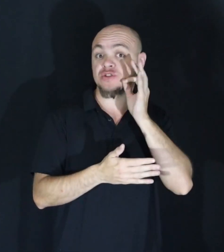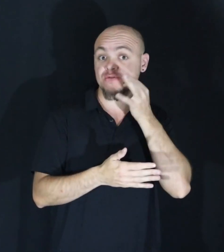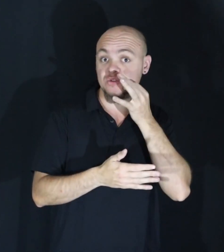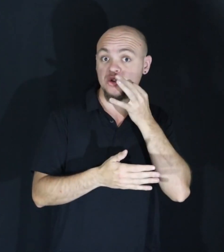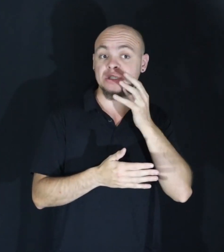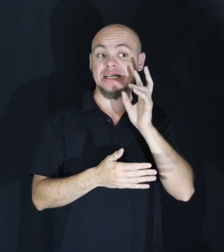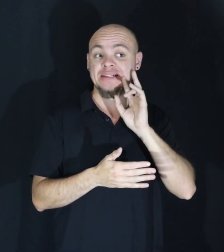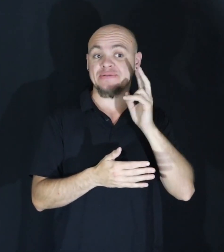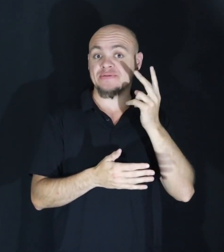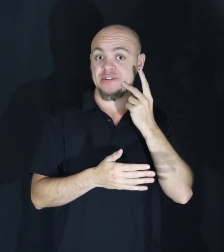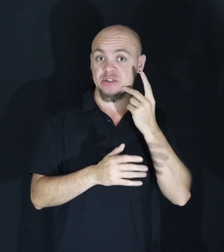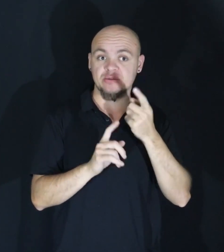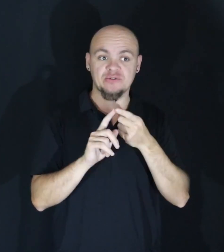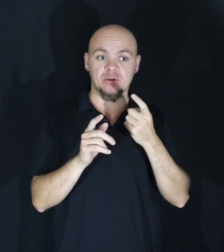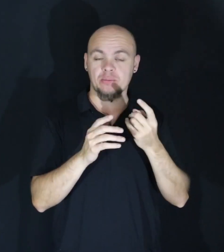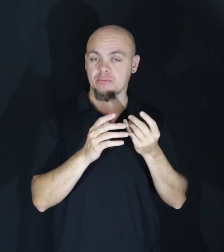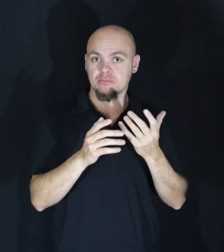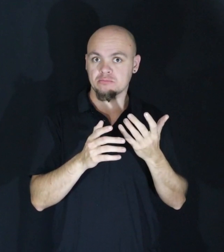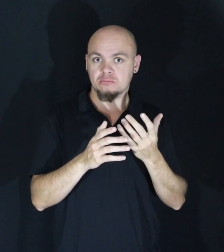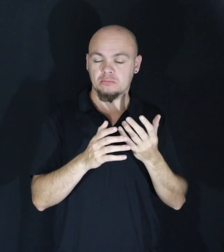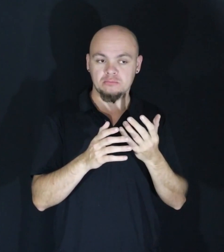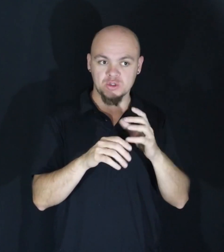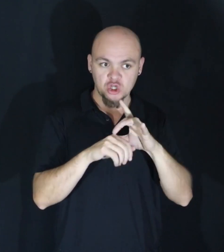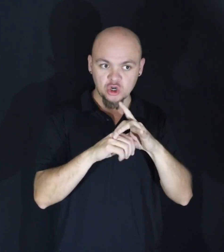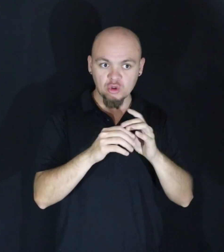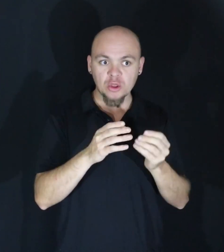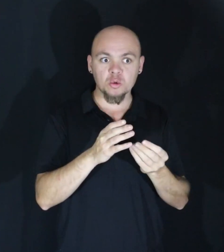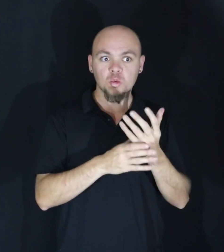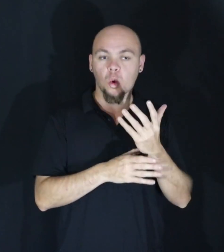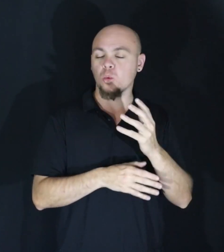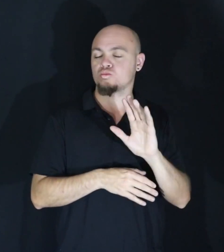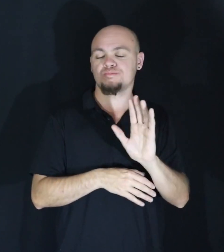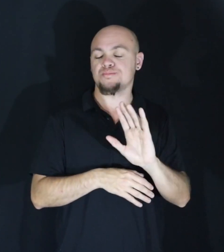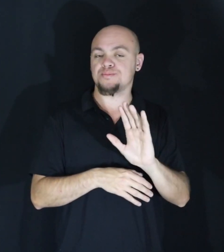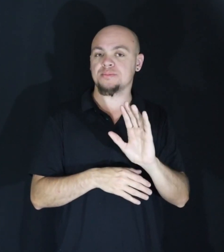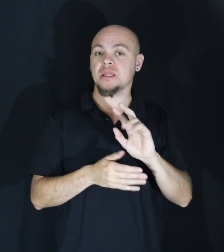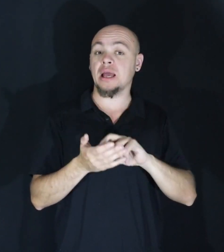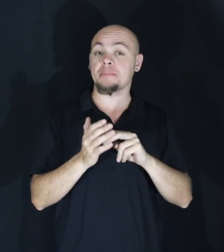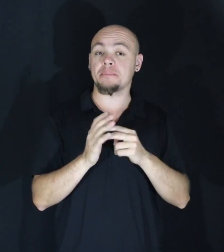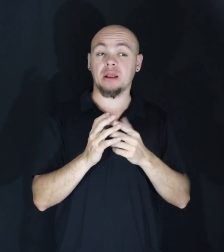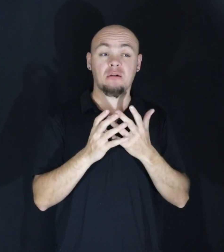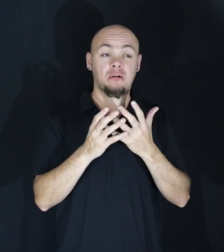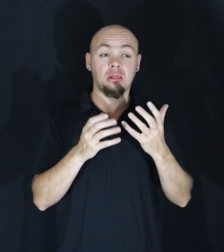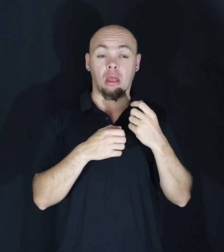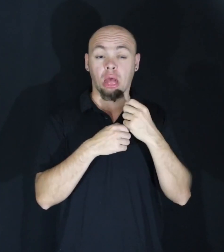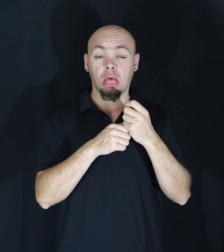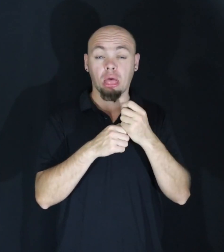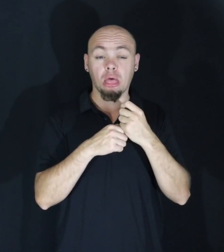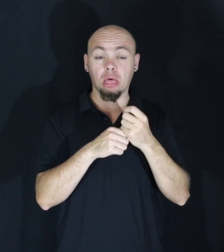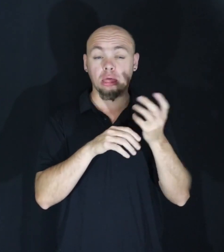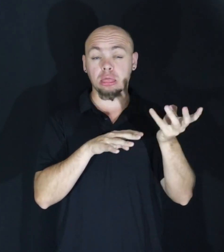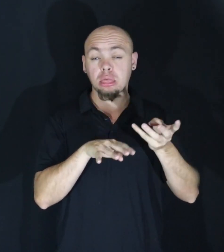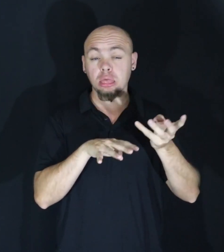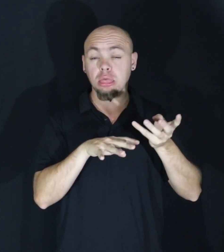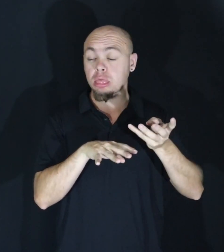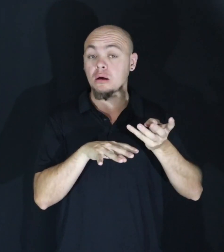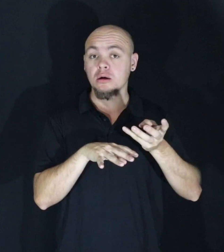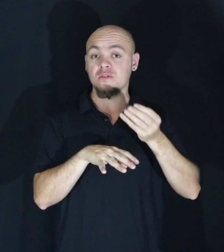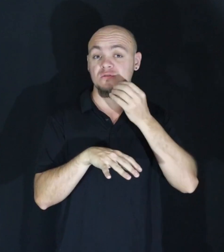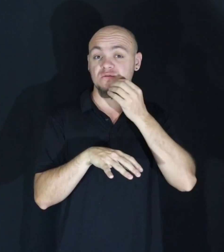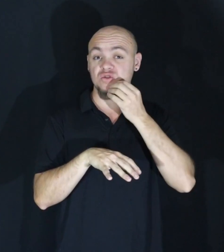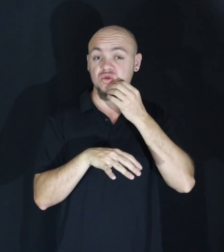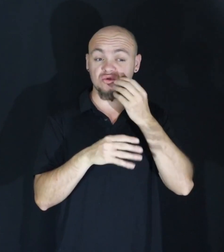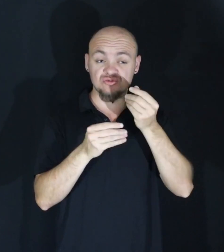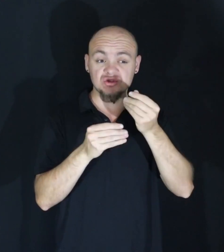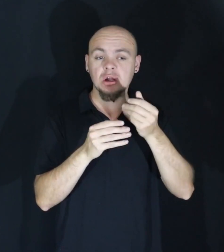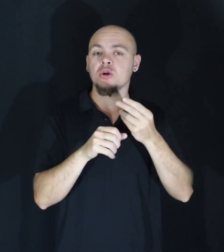veggies that pop out of the ground or grow on trees. I'm talking about mass-produced food substances that contain